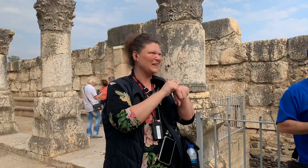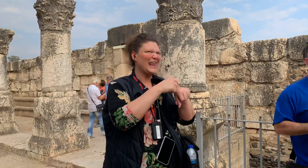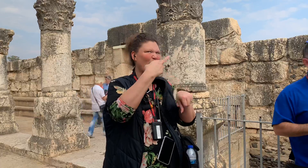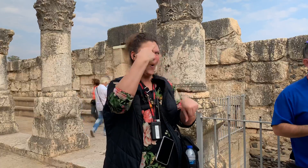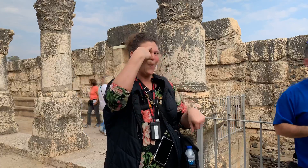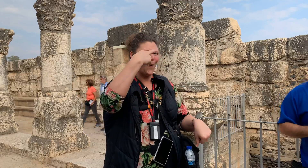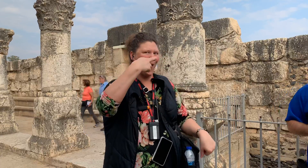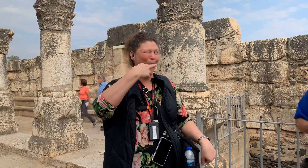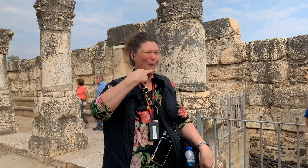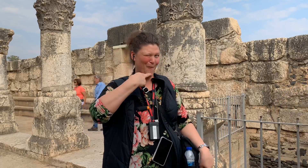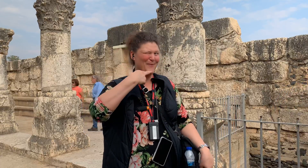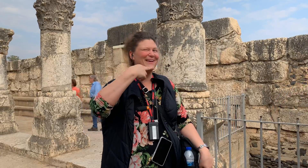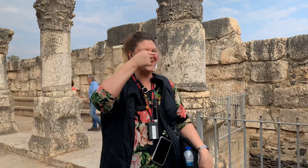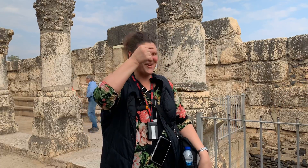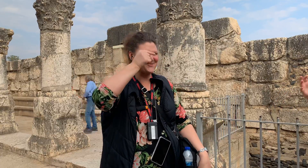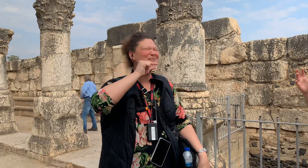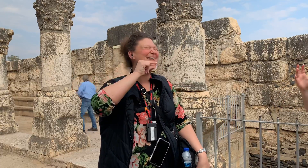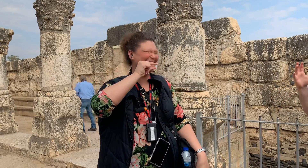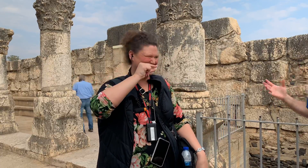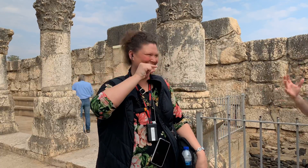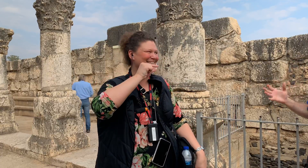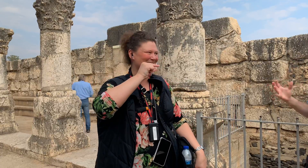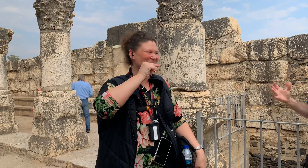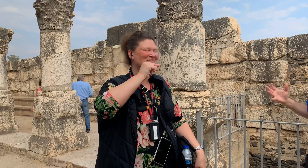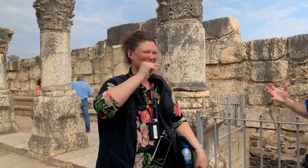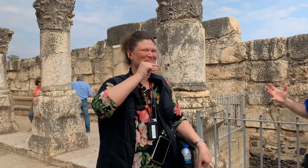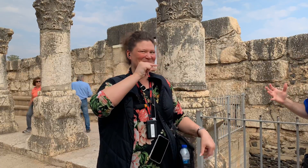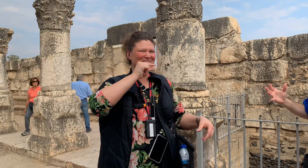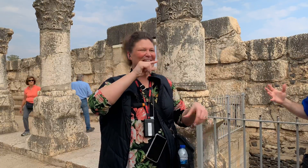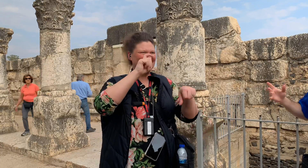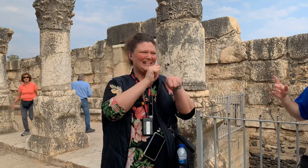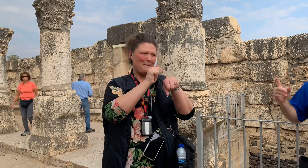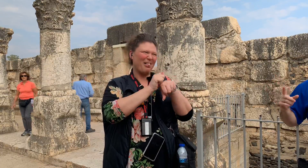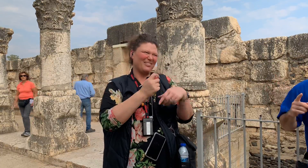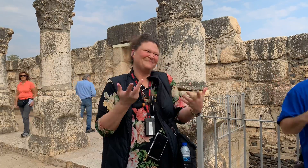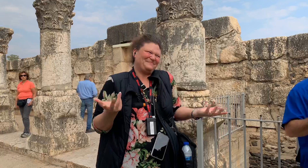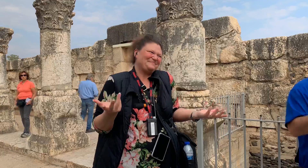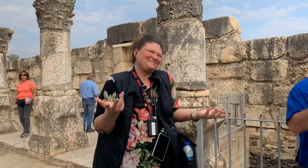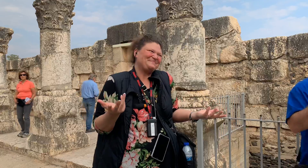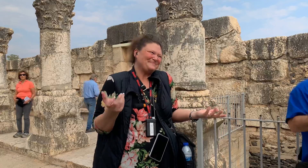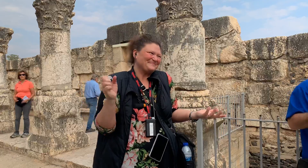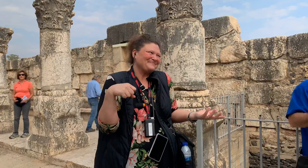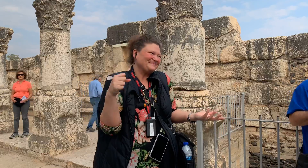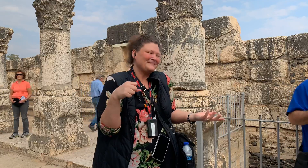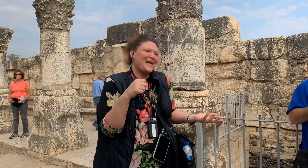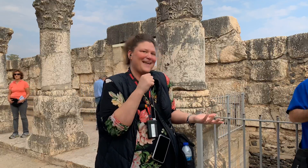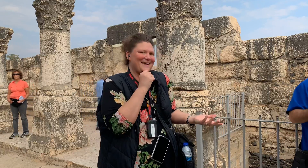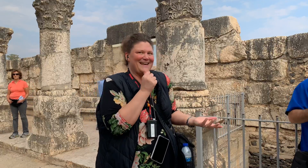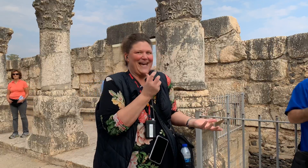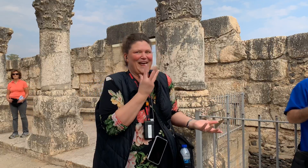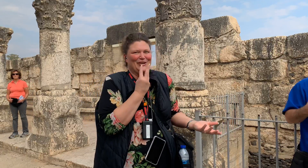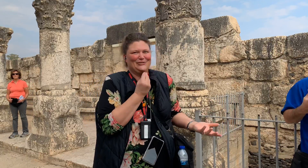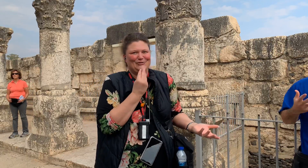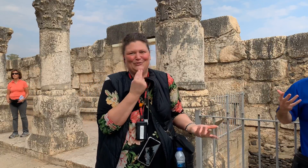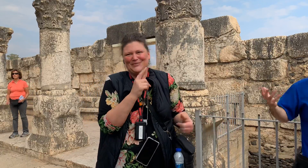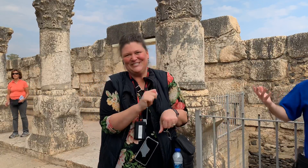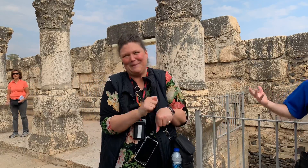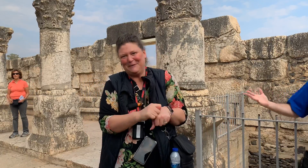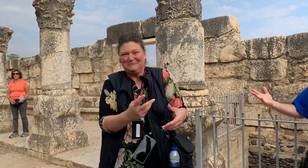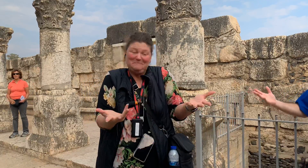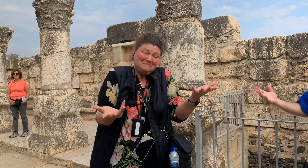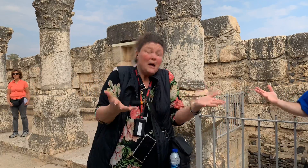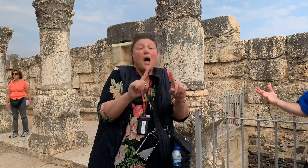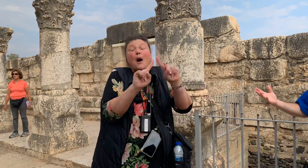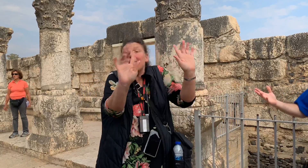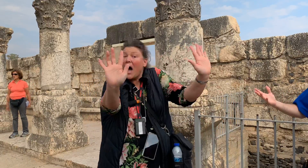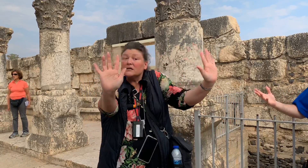Greco-Roman, Greek or Roman pagan temple. Definitely not like a synagogue, but you